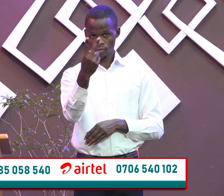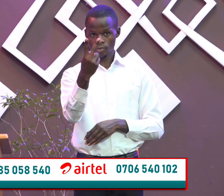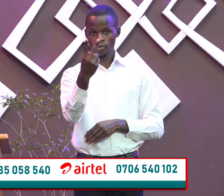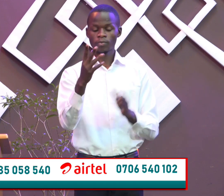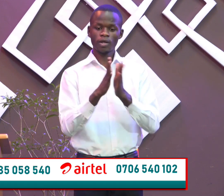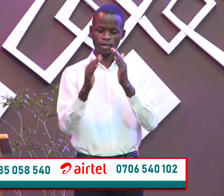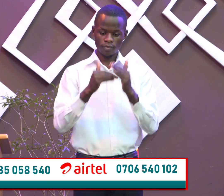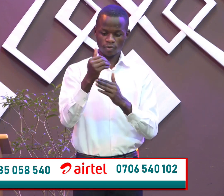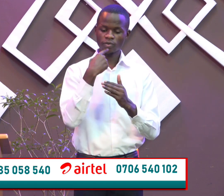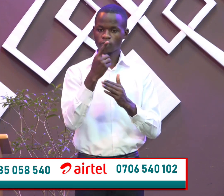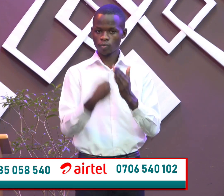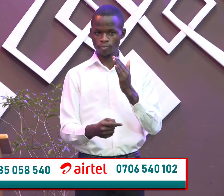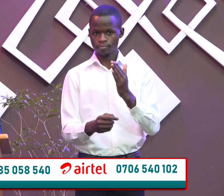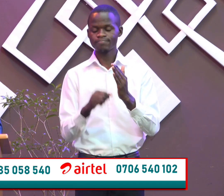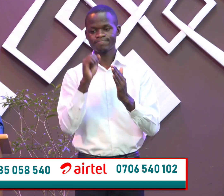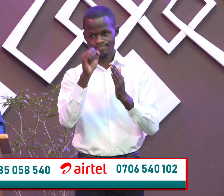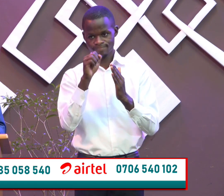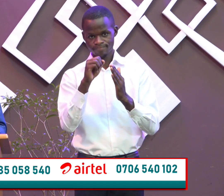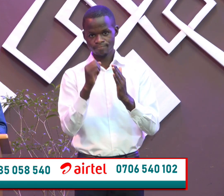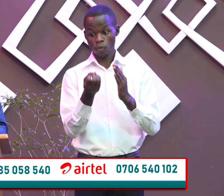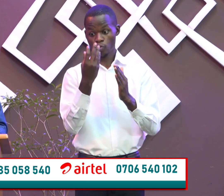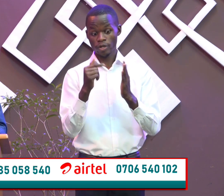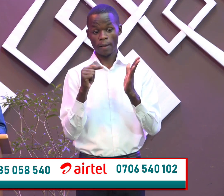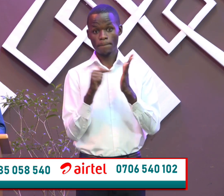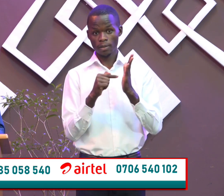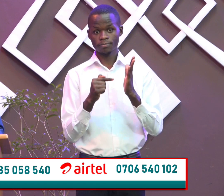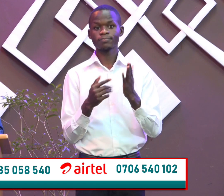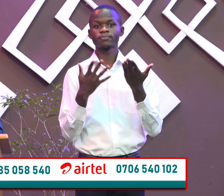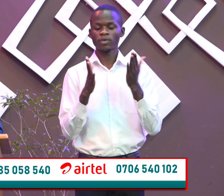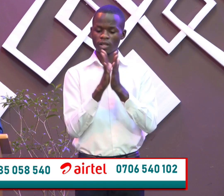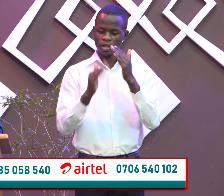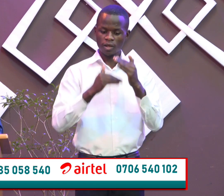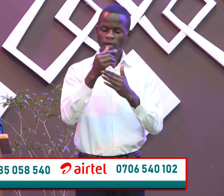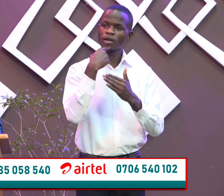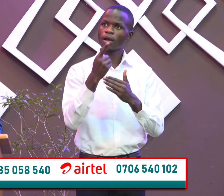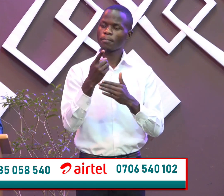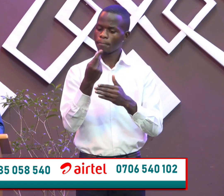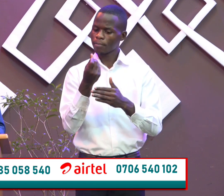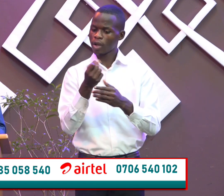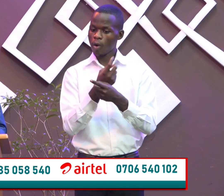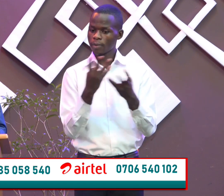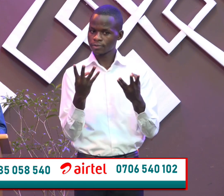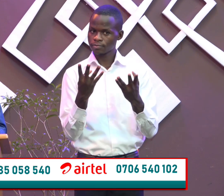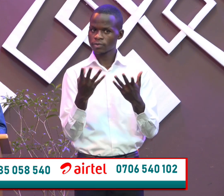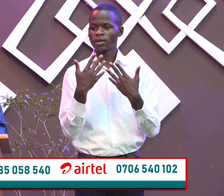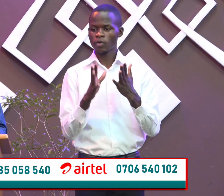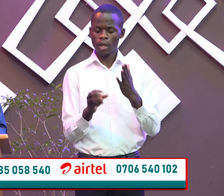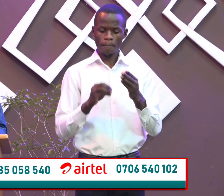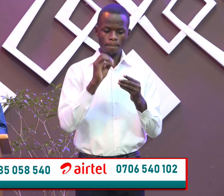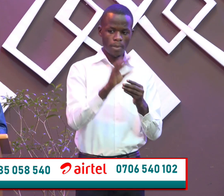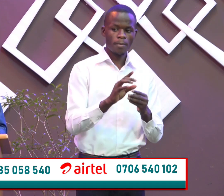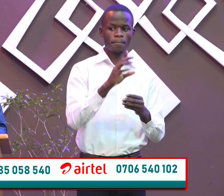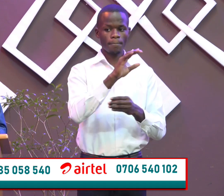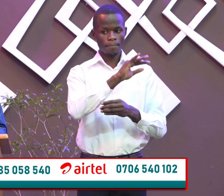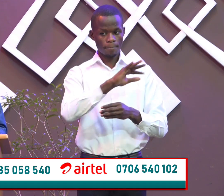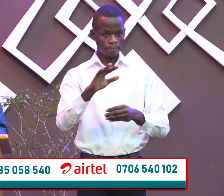0706540102 ane tunyiga yes process nyangu then ne bakugamba enter amount ne tuteka mu